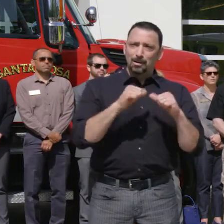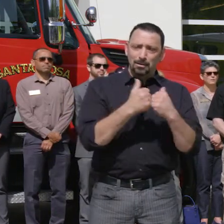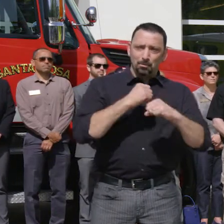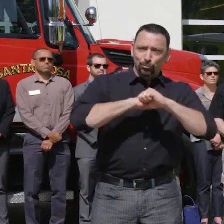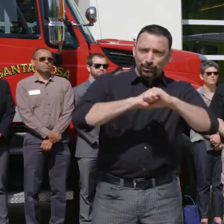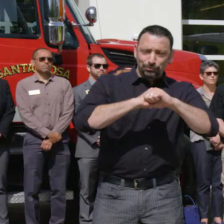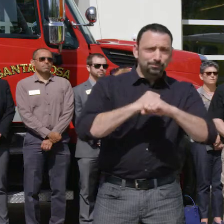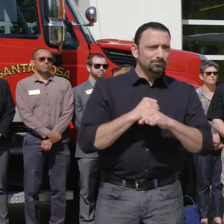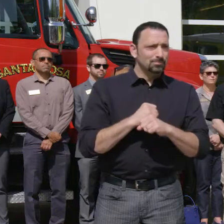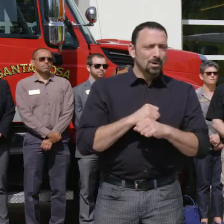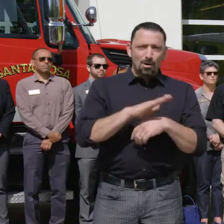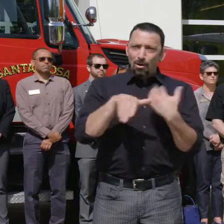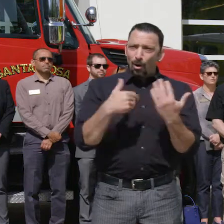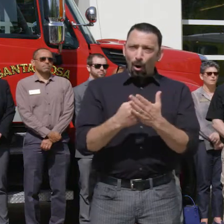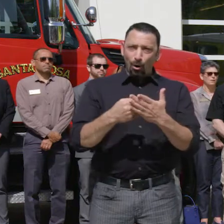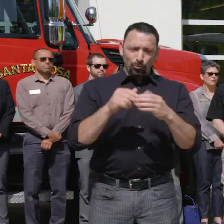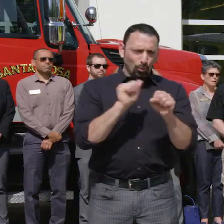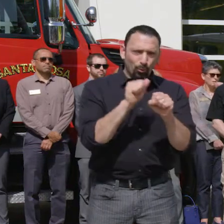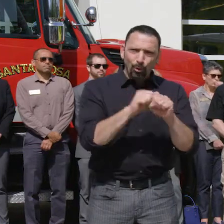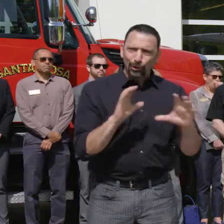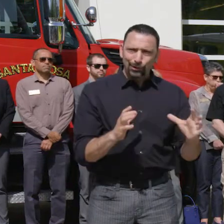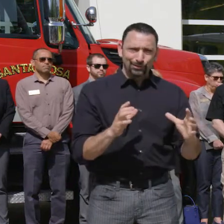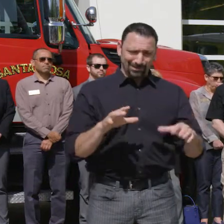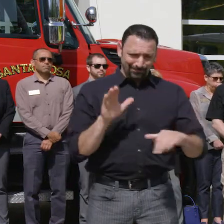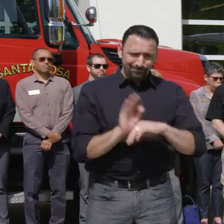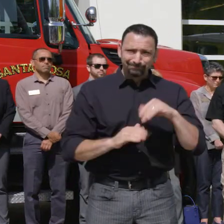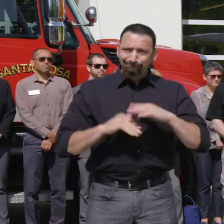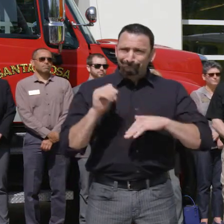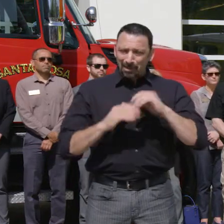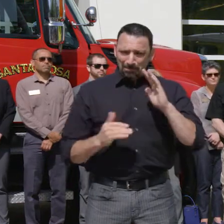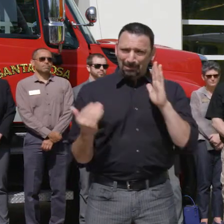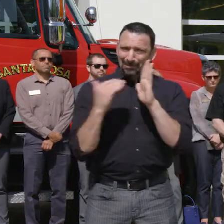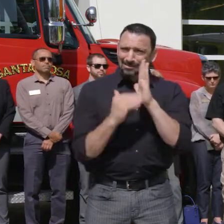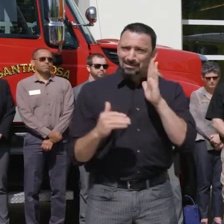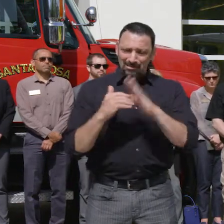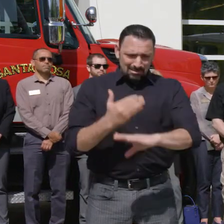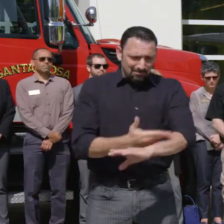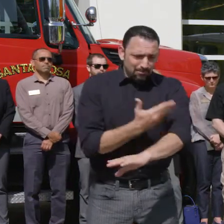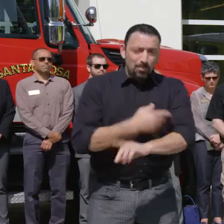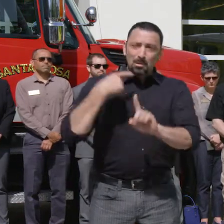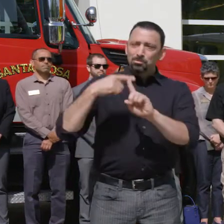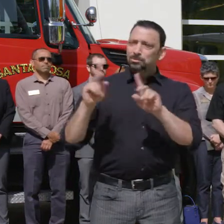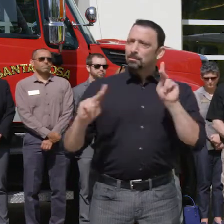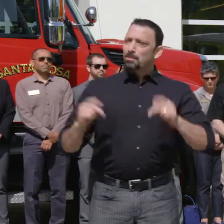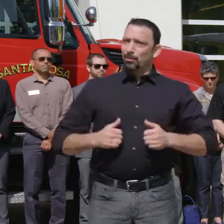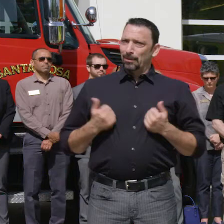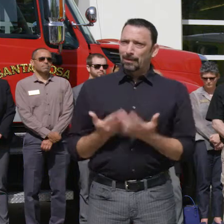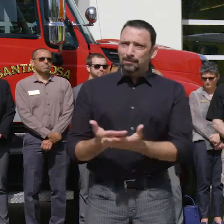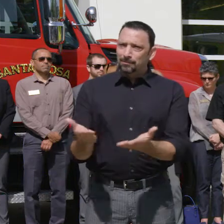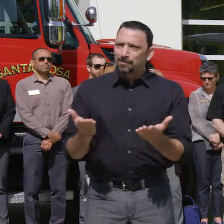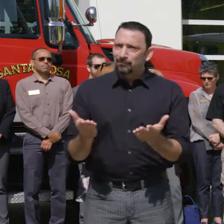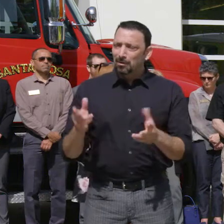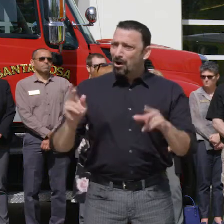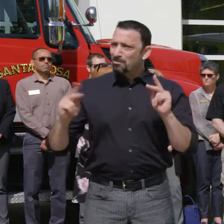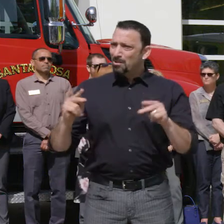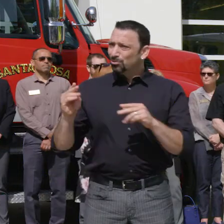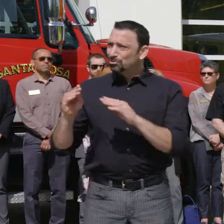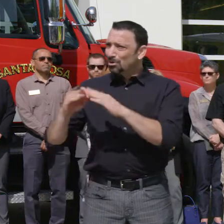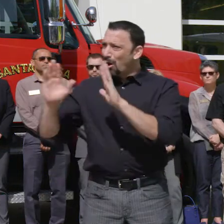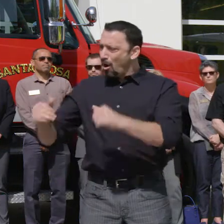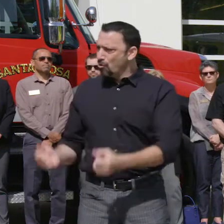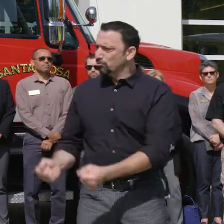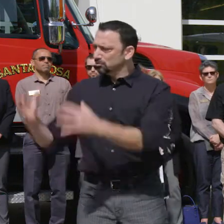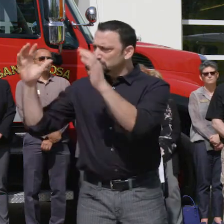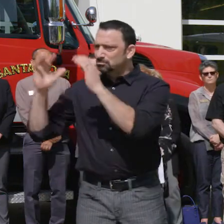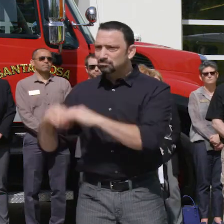Also want to thank all of the contractors who've worked so hard on this effort, and all of our residents, both those who have lost their homes and those who